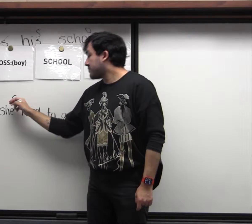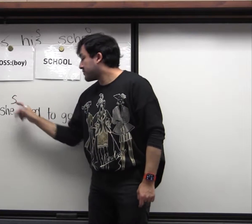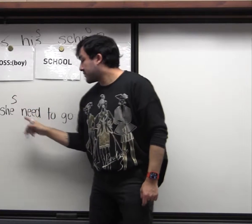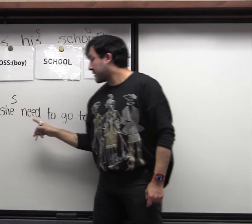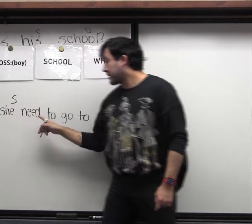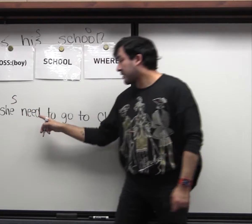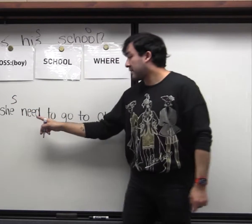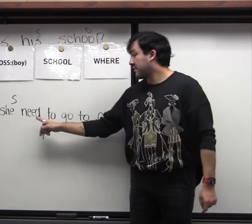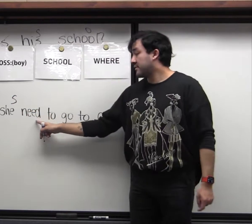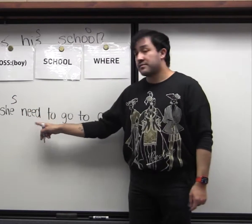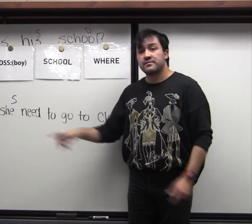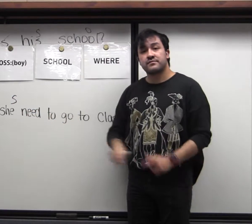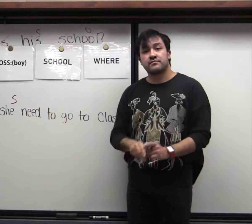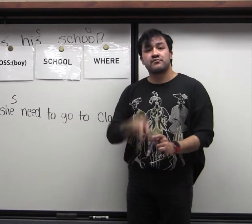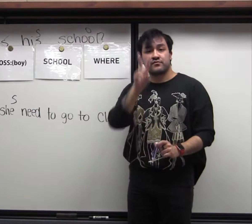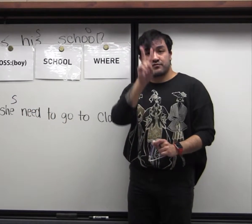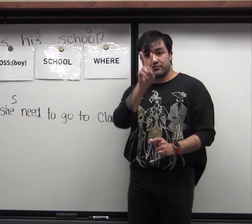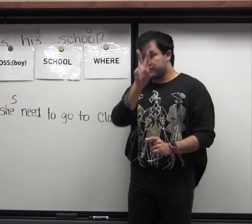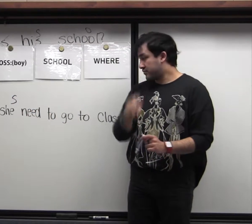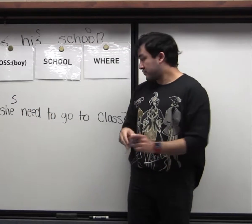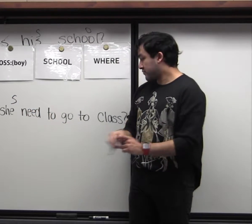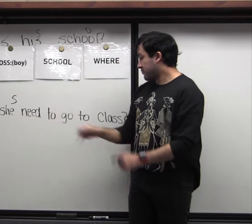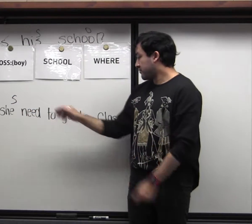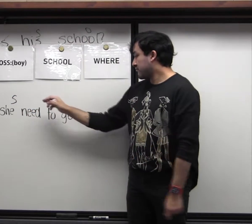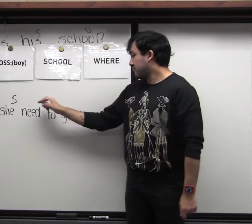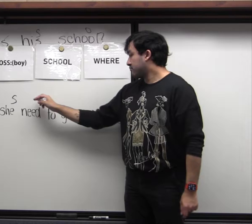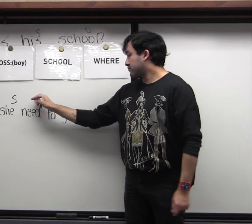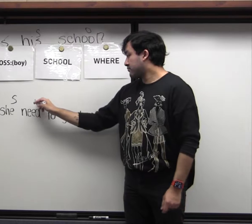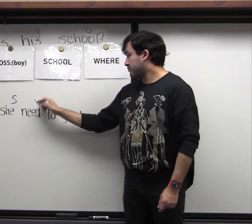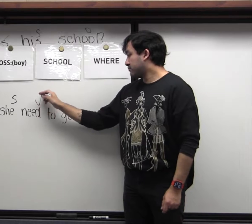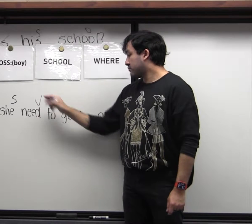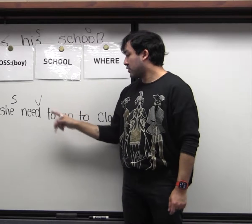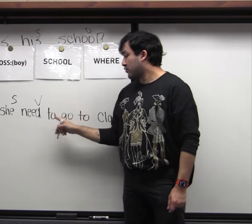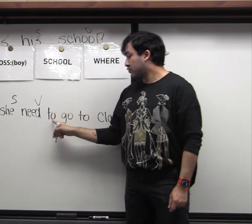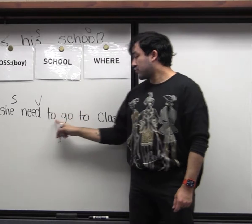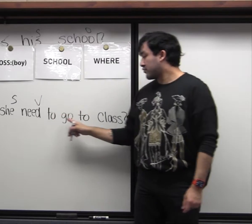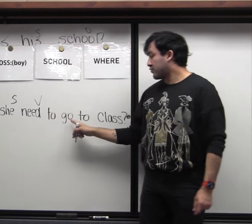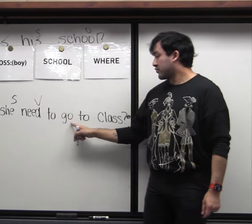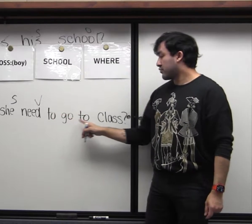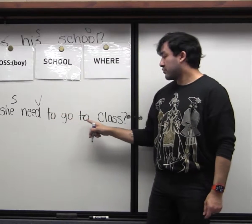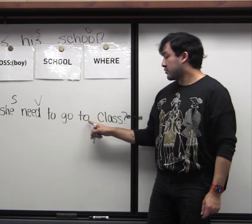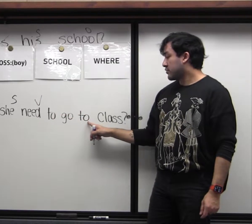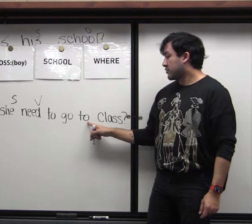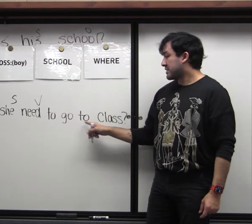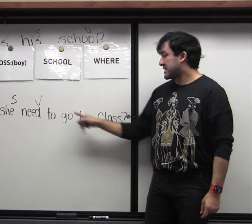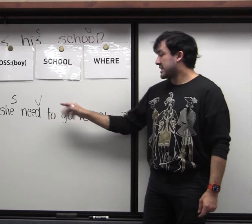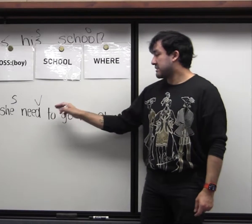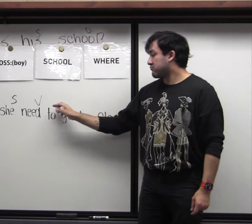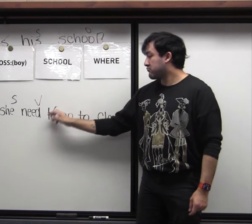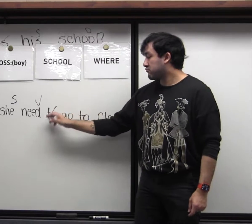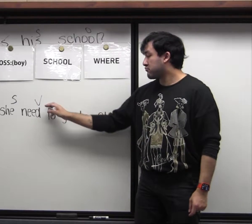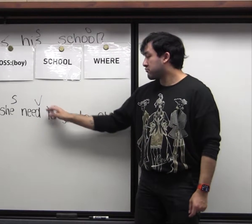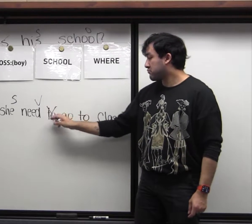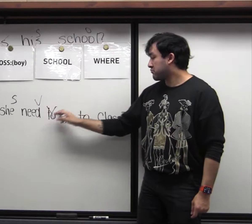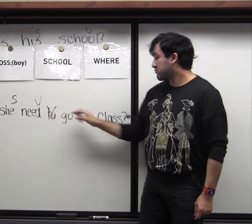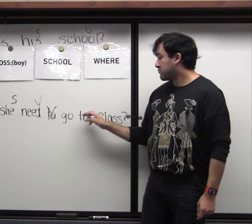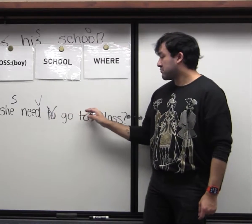subject. Need is our verb. So let's go ahead and put V. To go to. So remember, we can get rid of